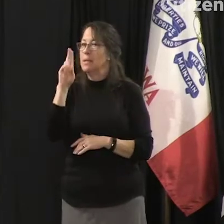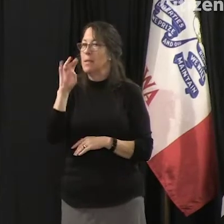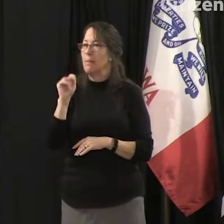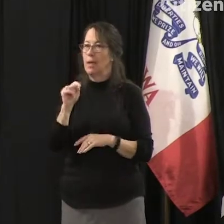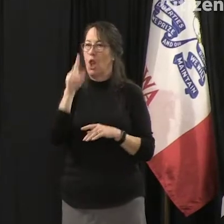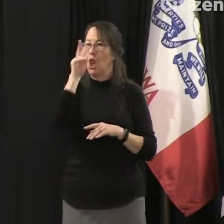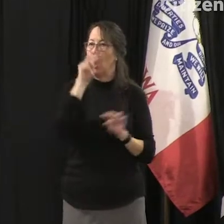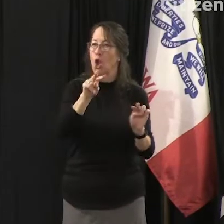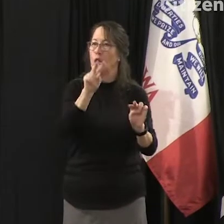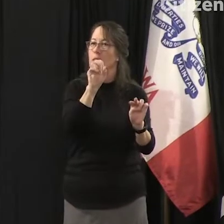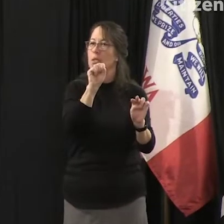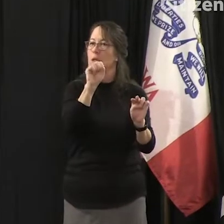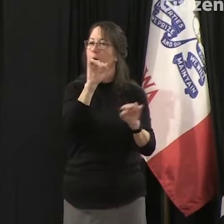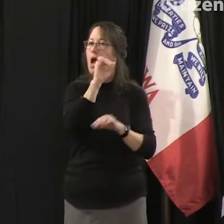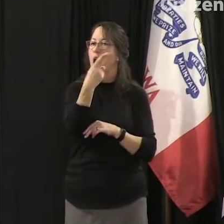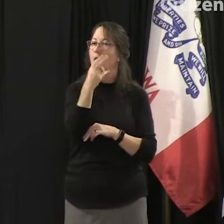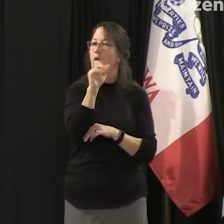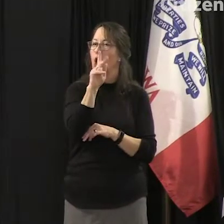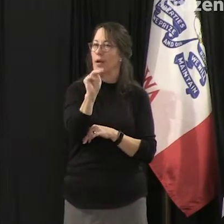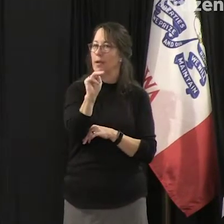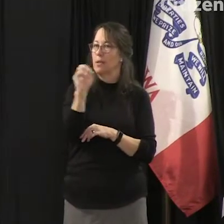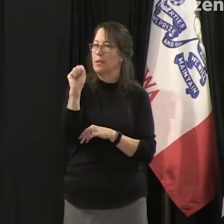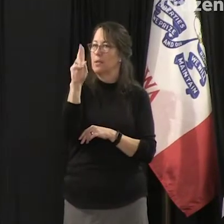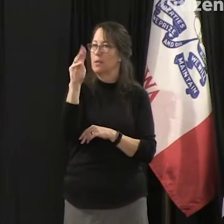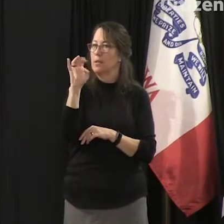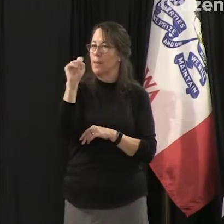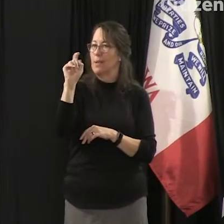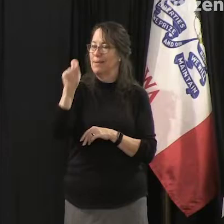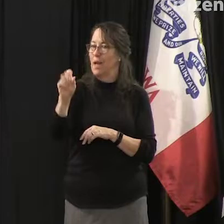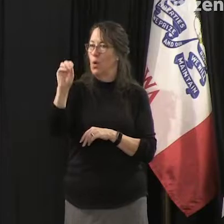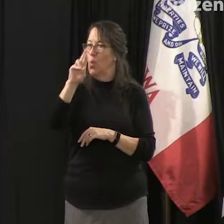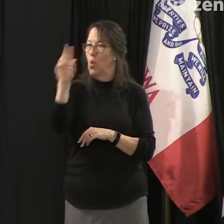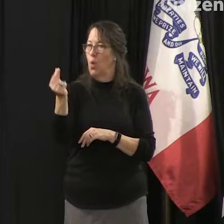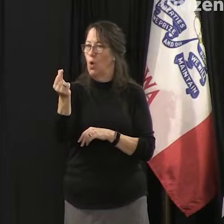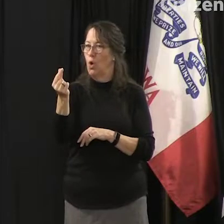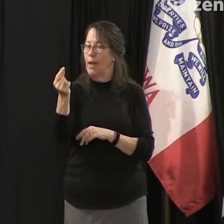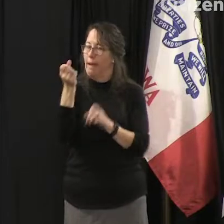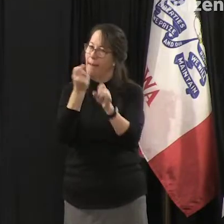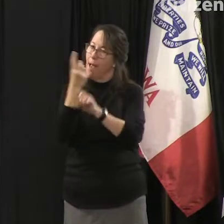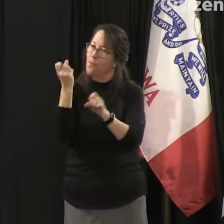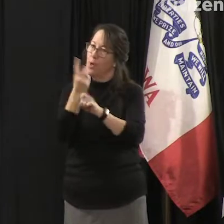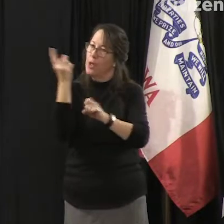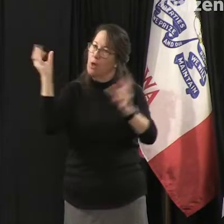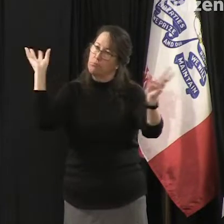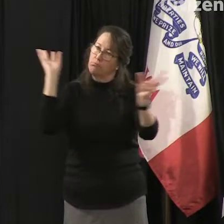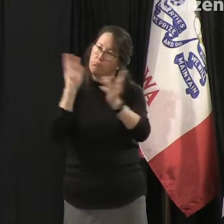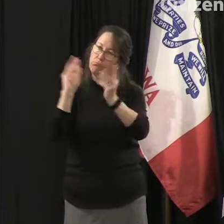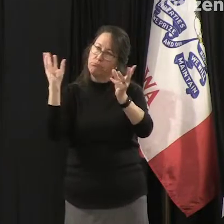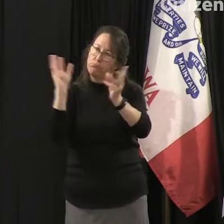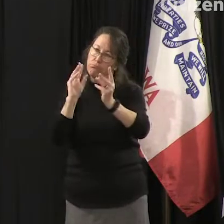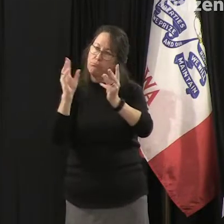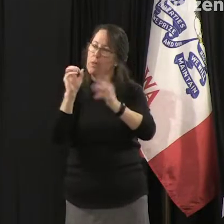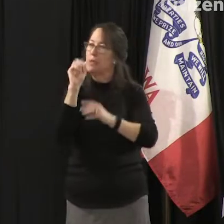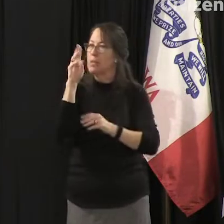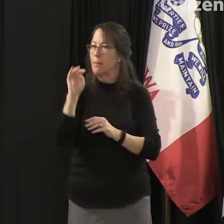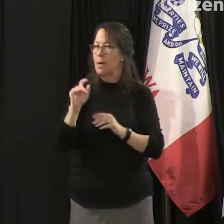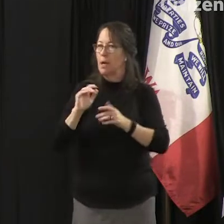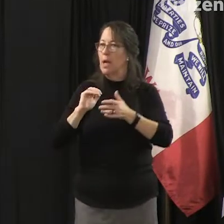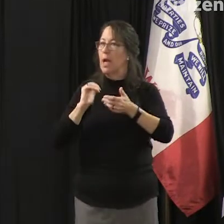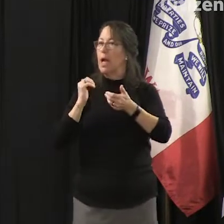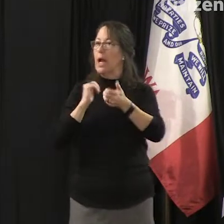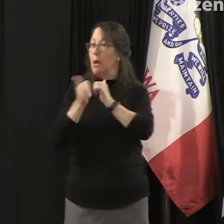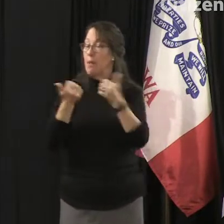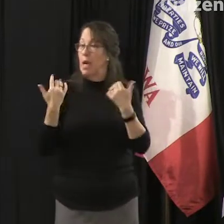up harkinsummit.org. We have our summits on employment every year about competitive